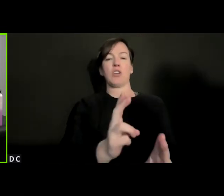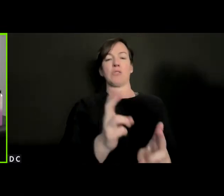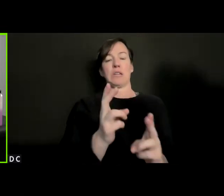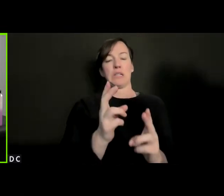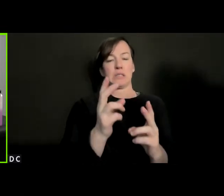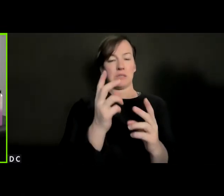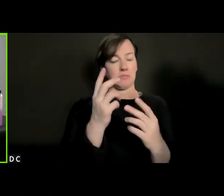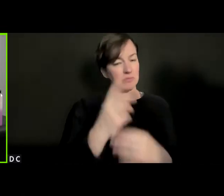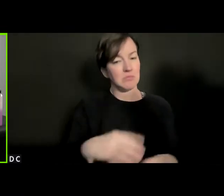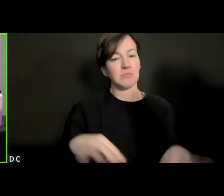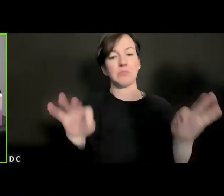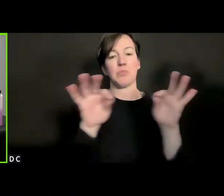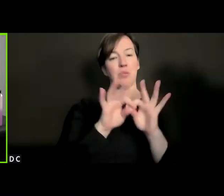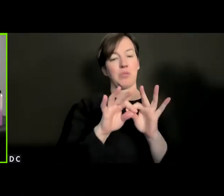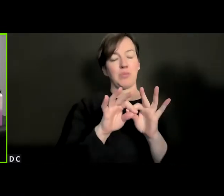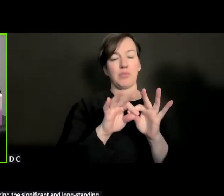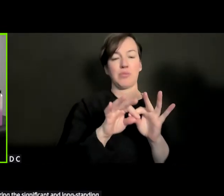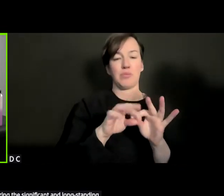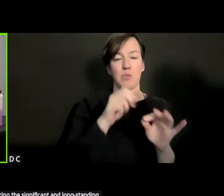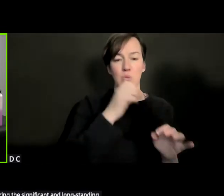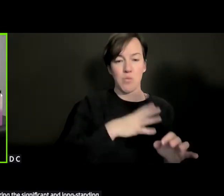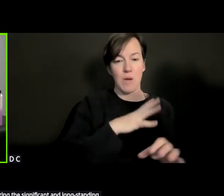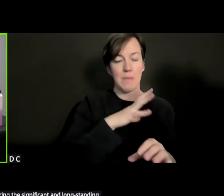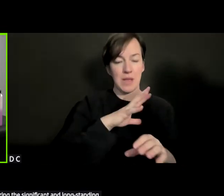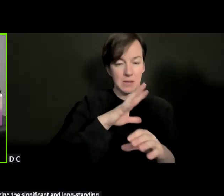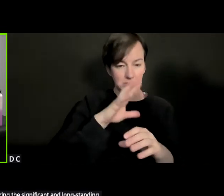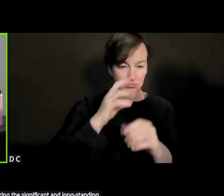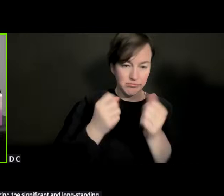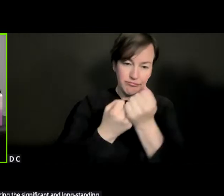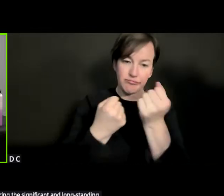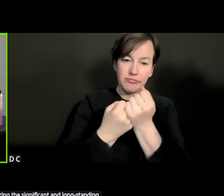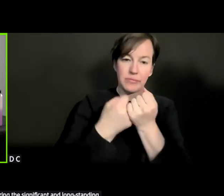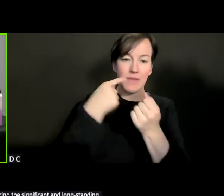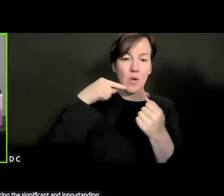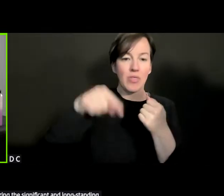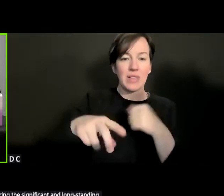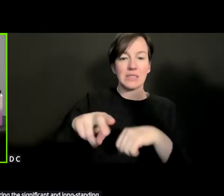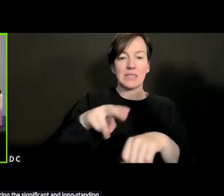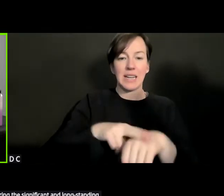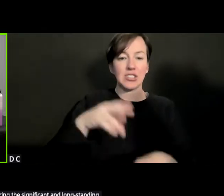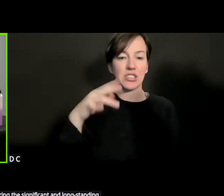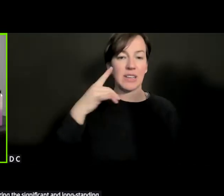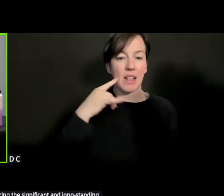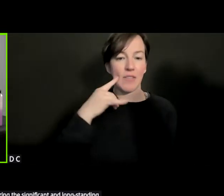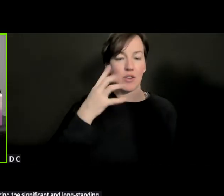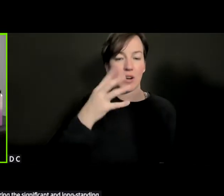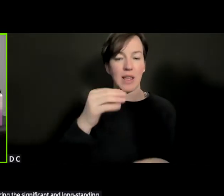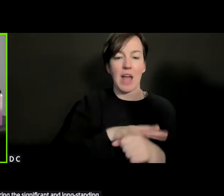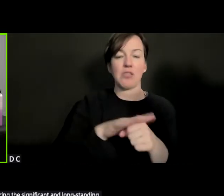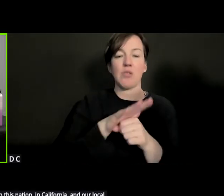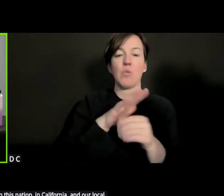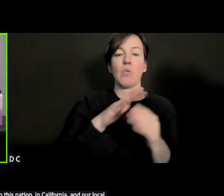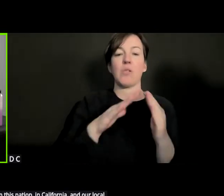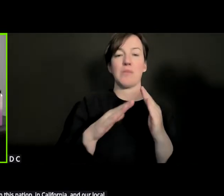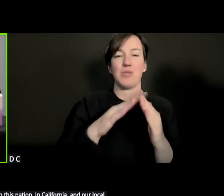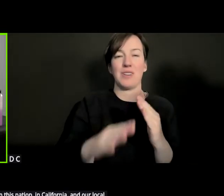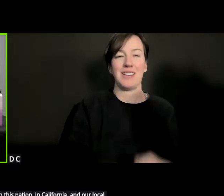and long-standing contributions women have made in this nation, in California, and our local community.